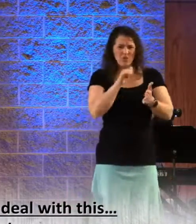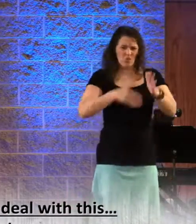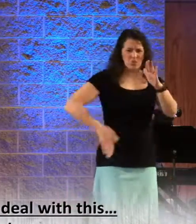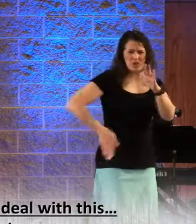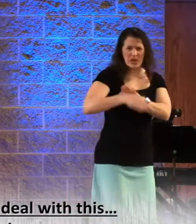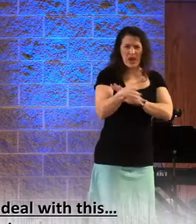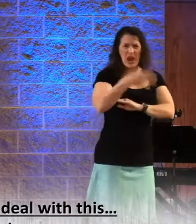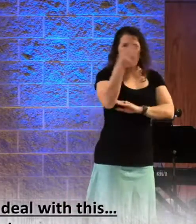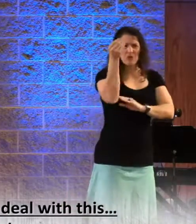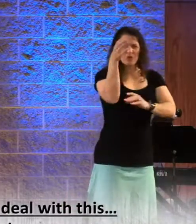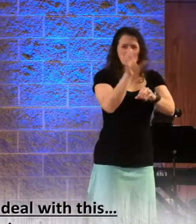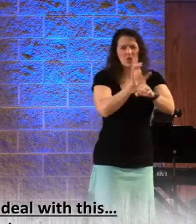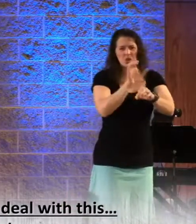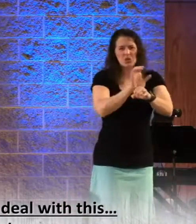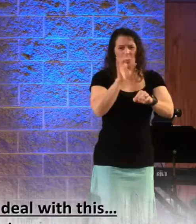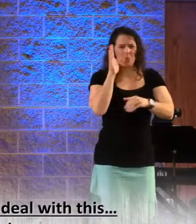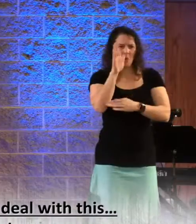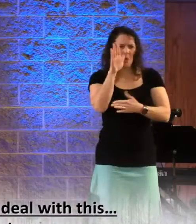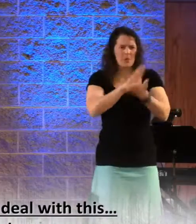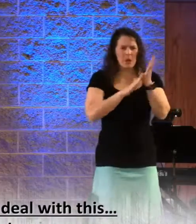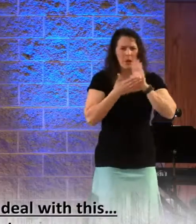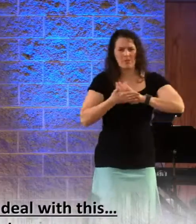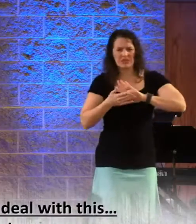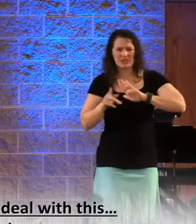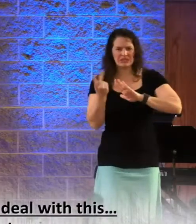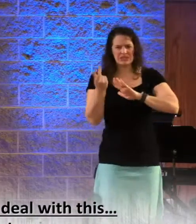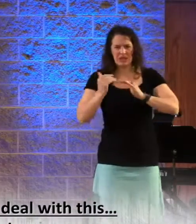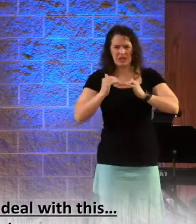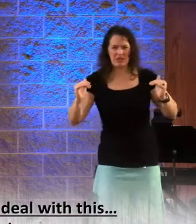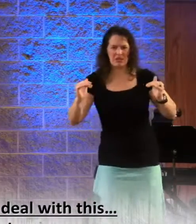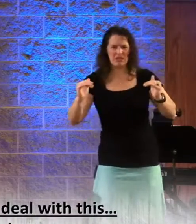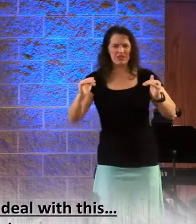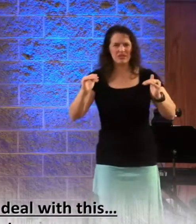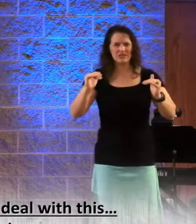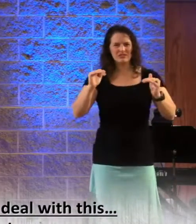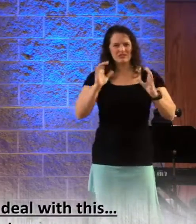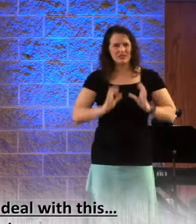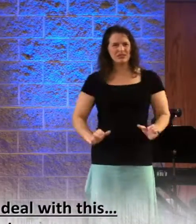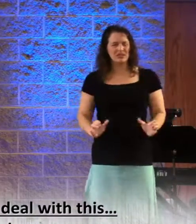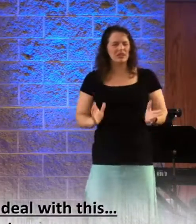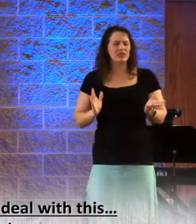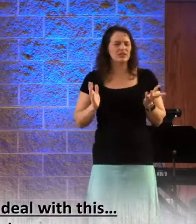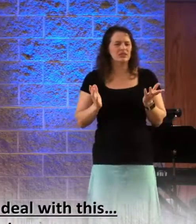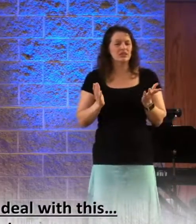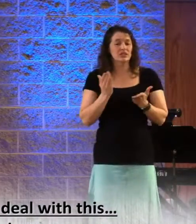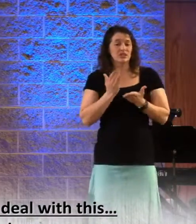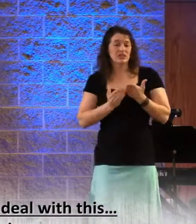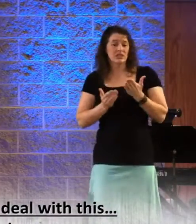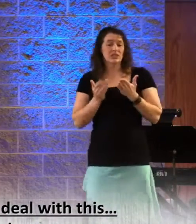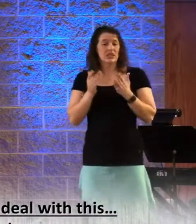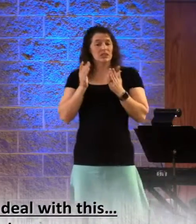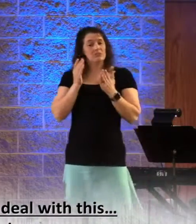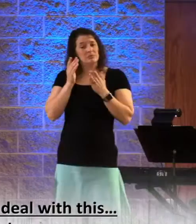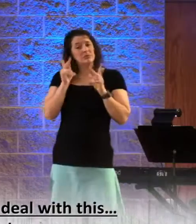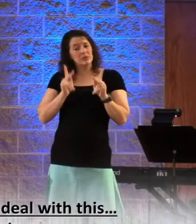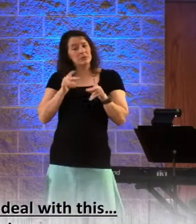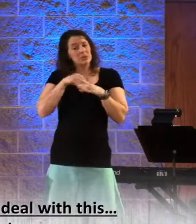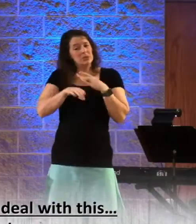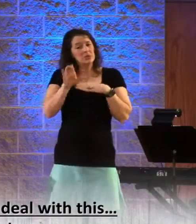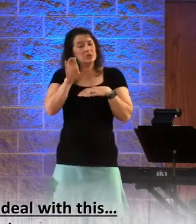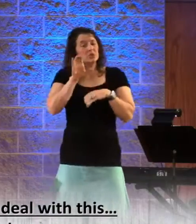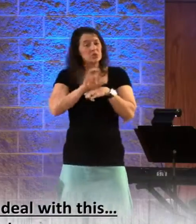you're going to turn into a second-class citizen. And some people in churches, when they go through a divorce, they're thrown on the trash